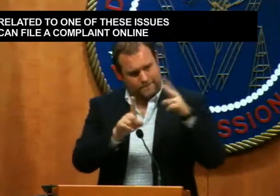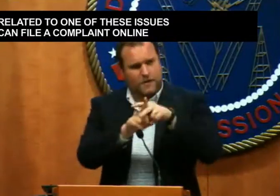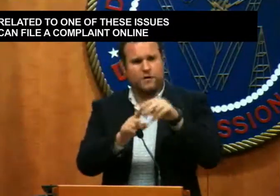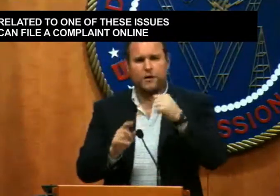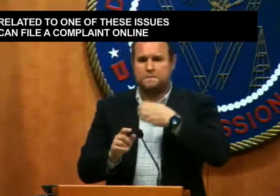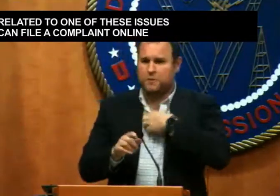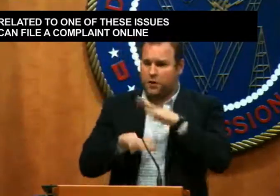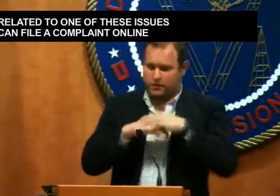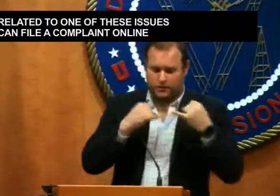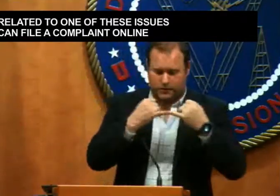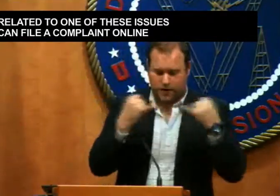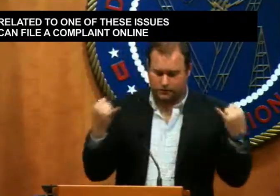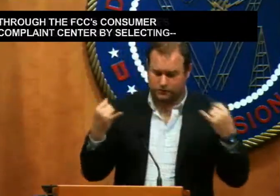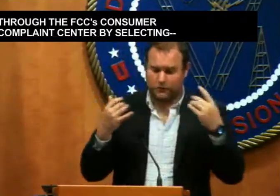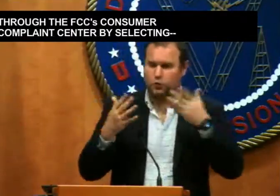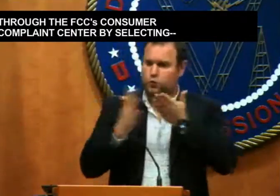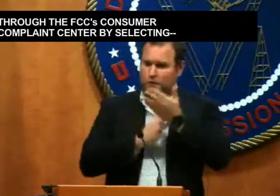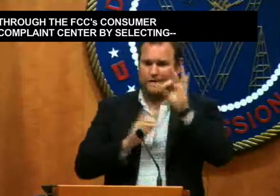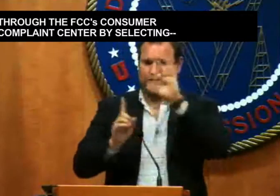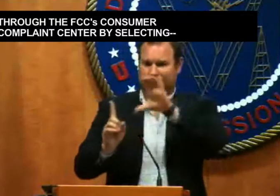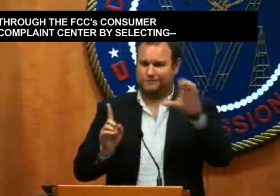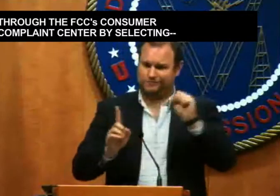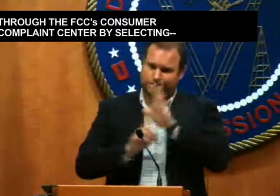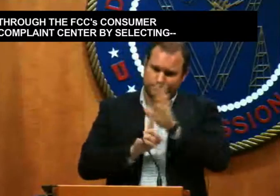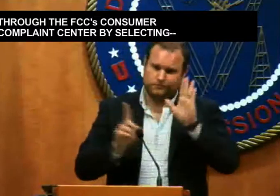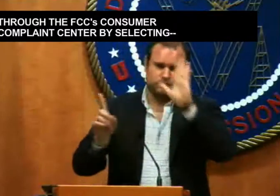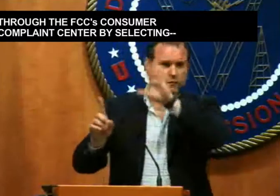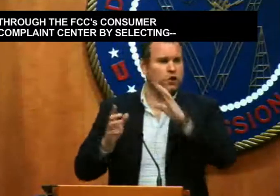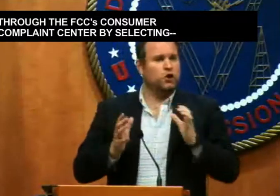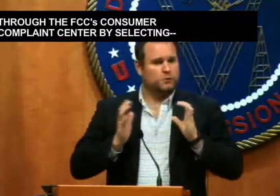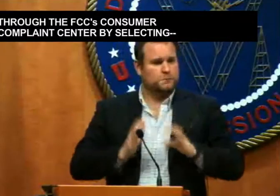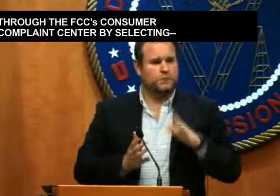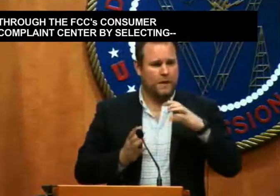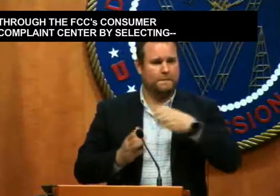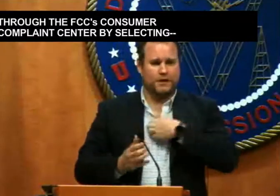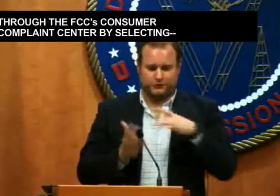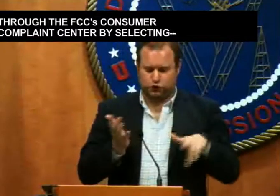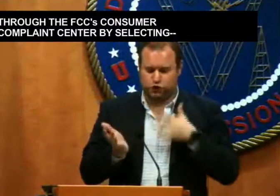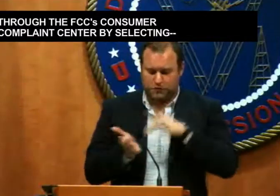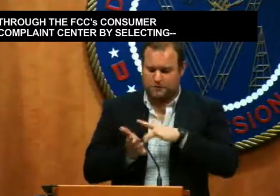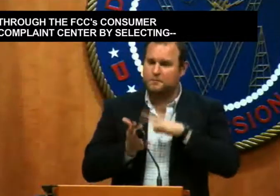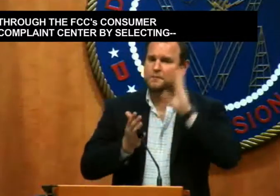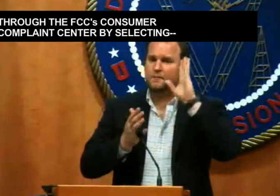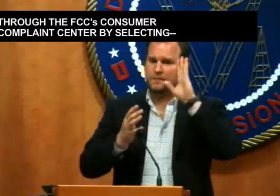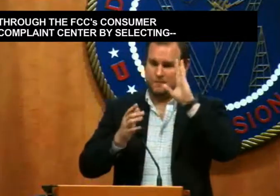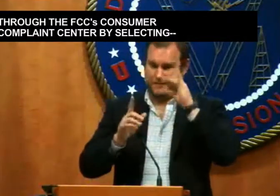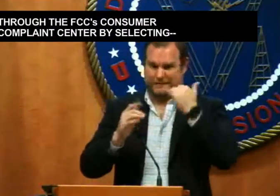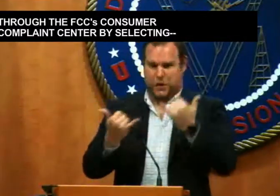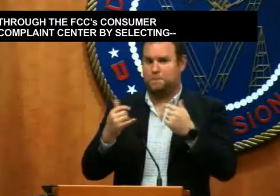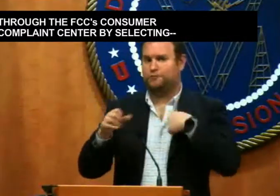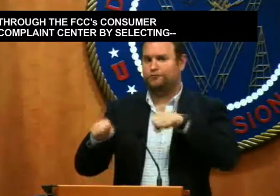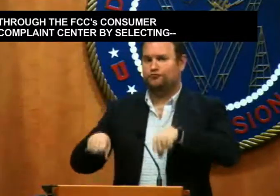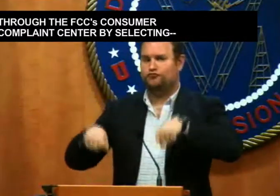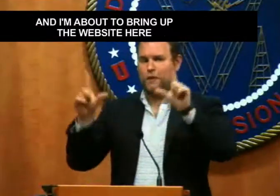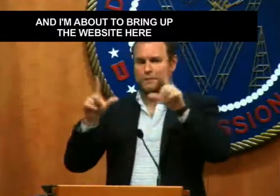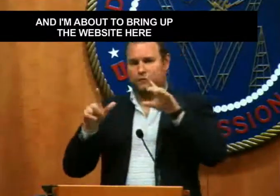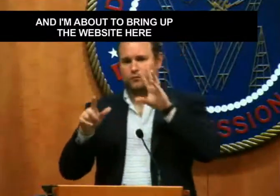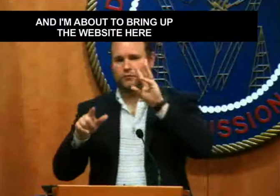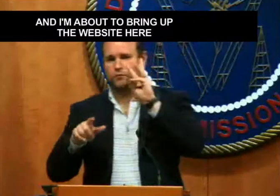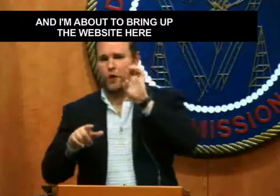a complaint online through the FCC's Consumer Complaint Center by selecting, and I'm about to